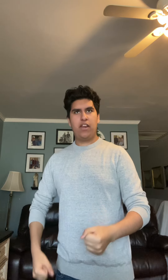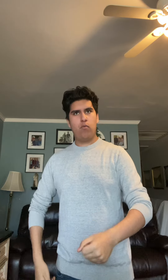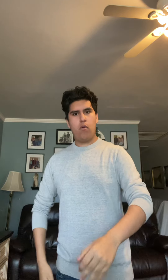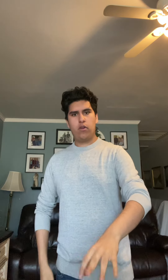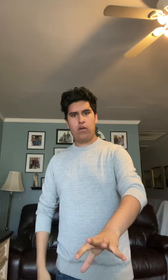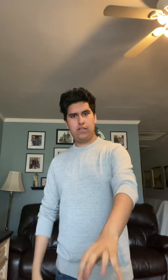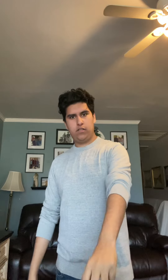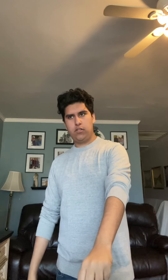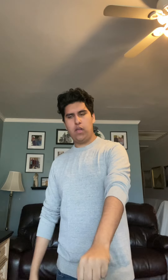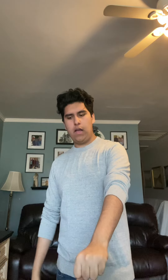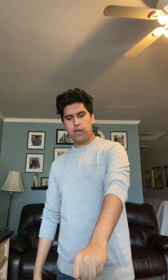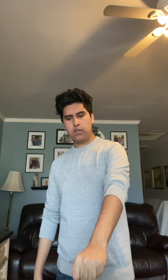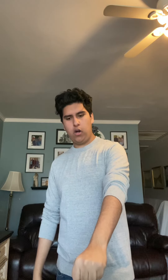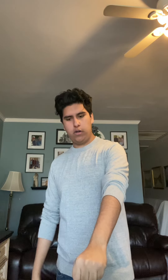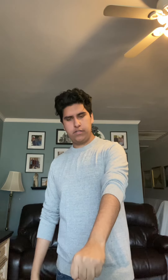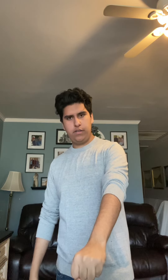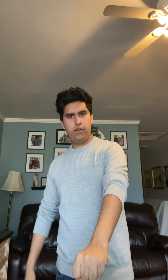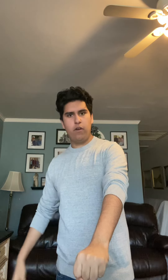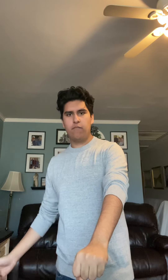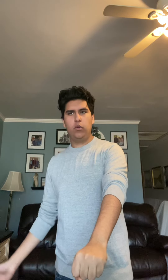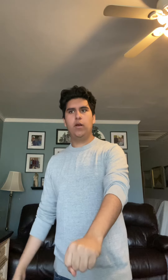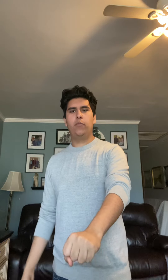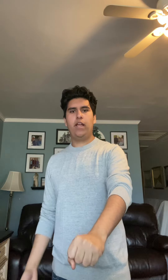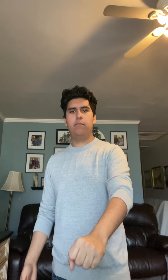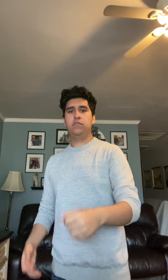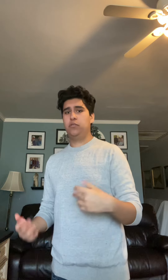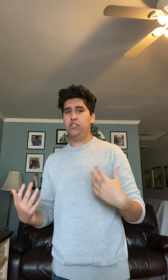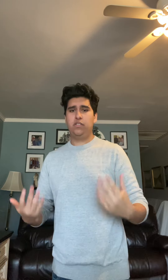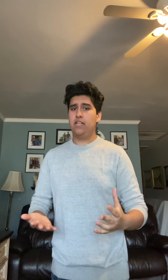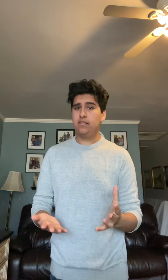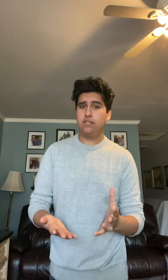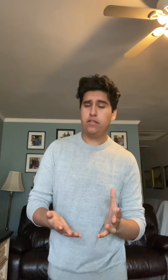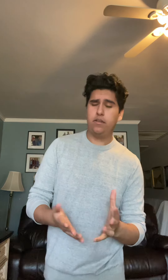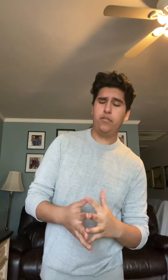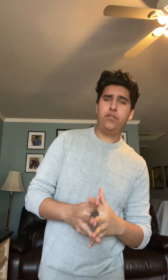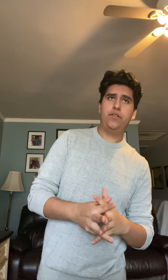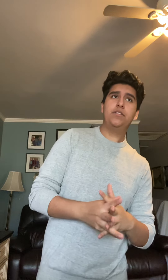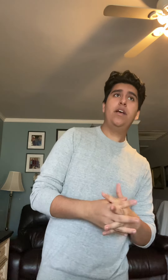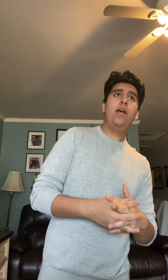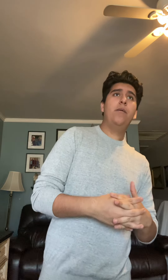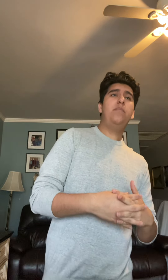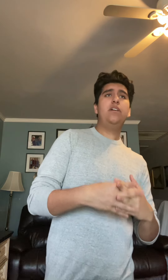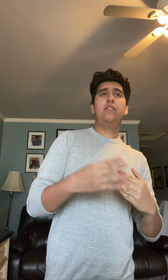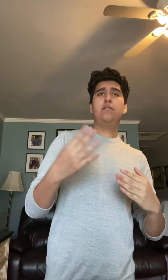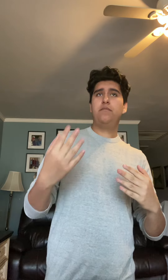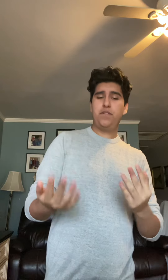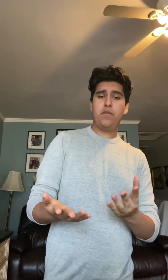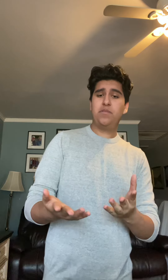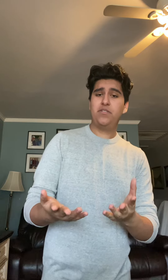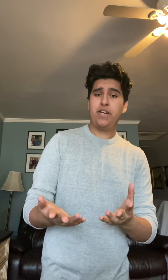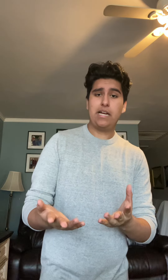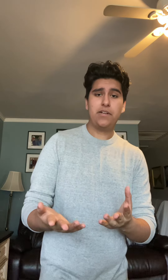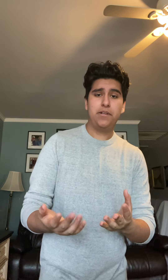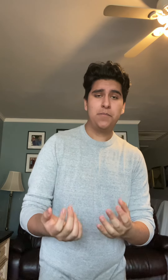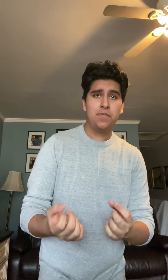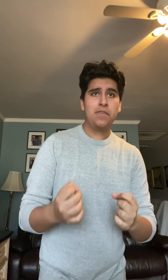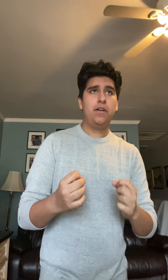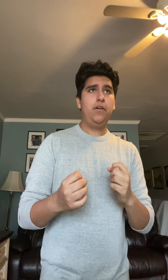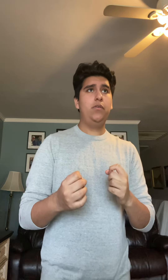rode across a cart pulled by rams, which is not seen in our universe. But for the most part, it's very accurate. Odin